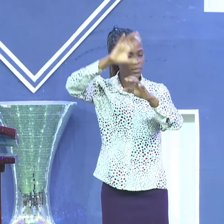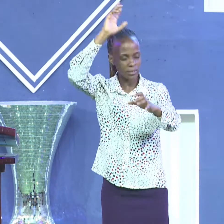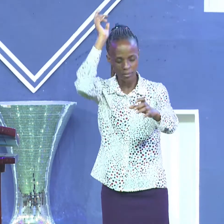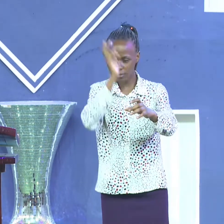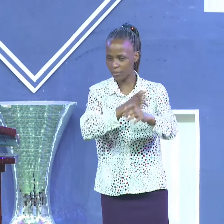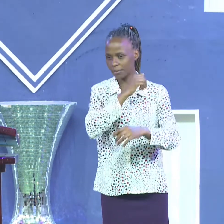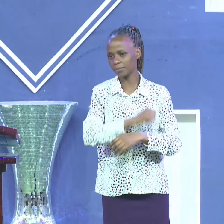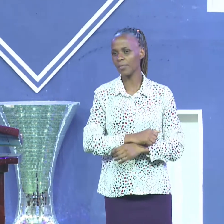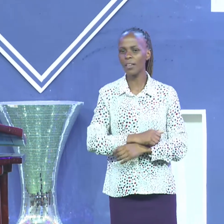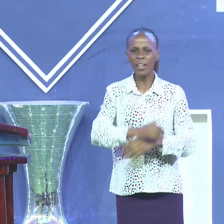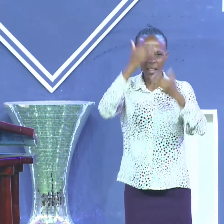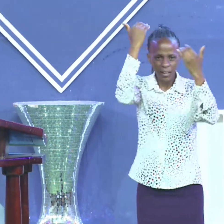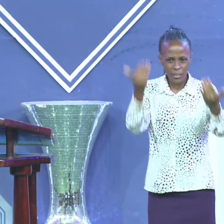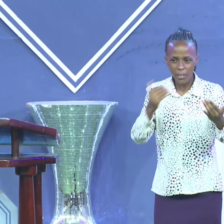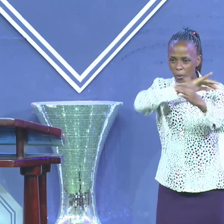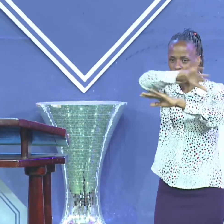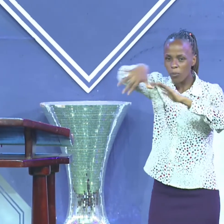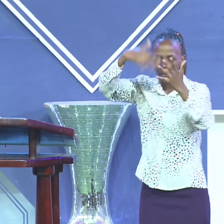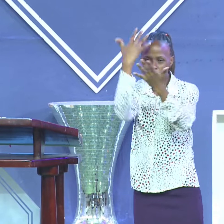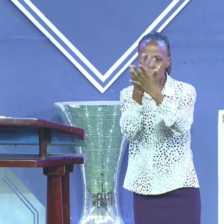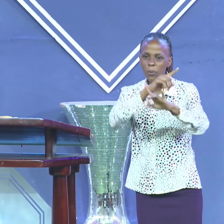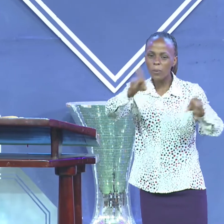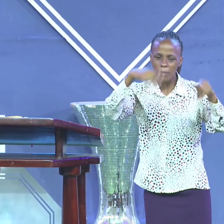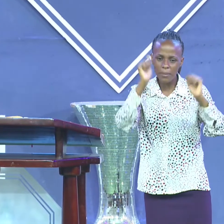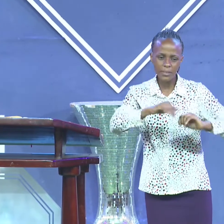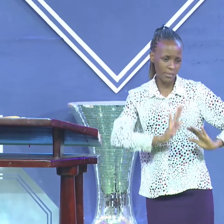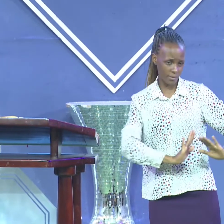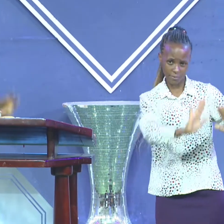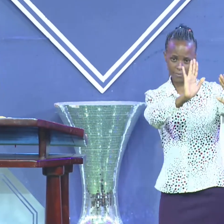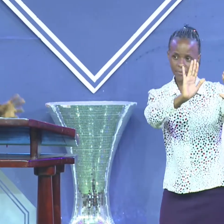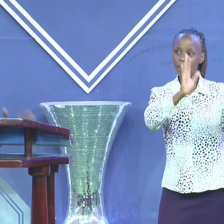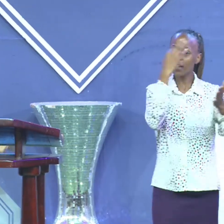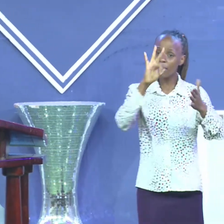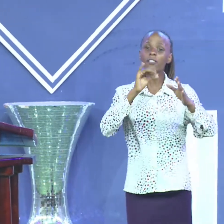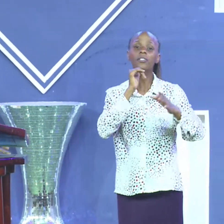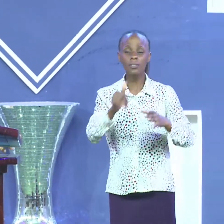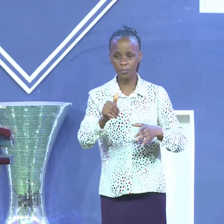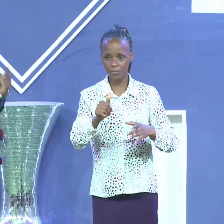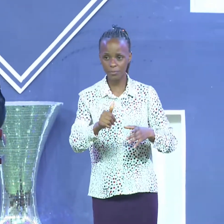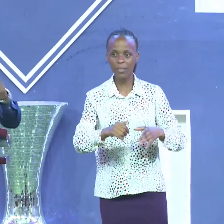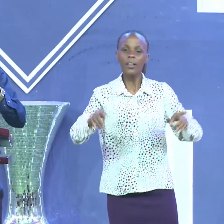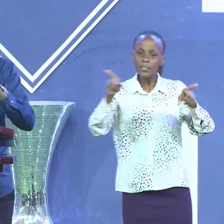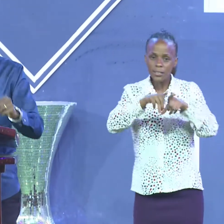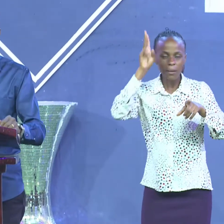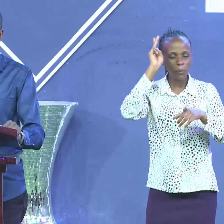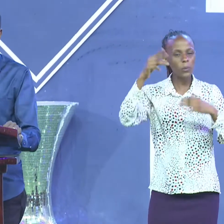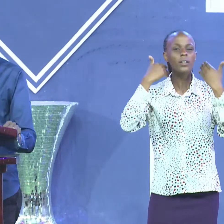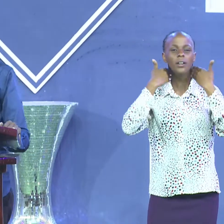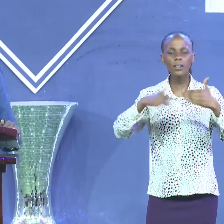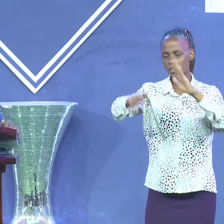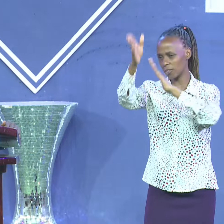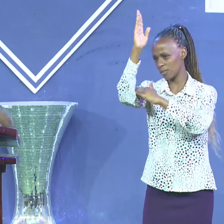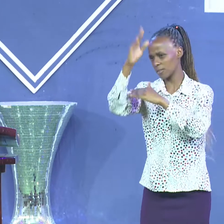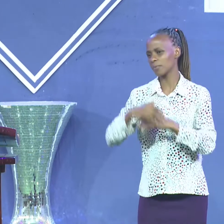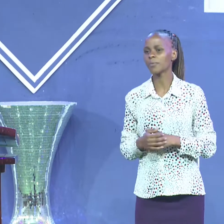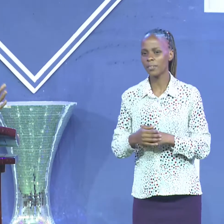church, it's hard. Now we have to get out of this prison. But if we don't leave this prison, we are going